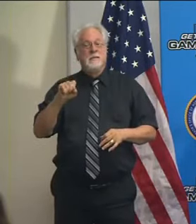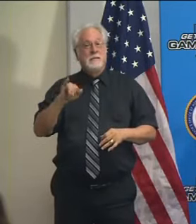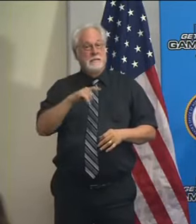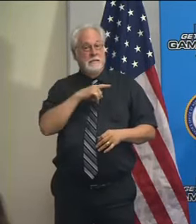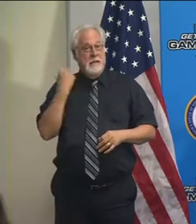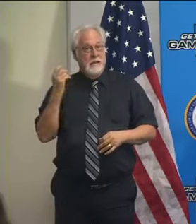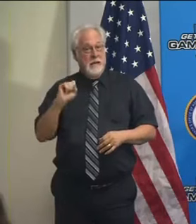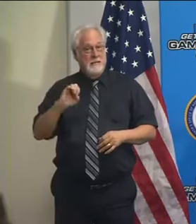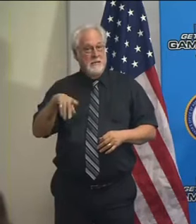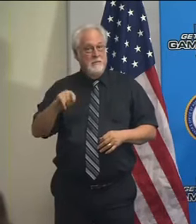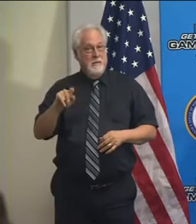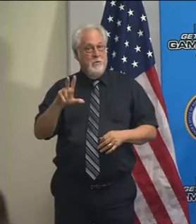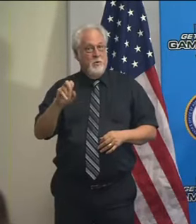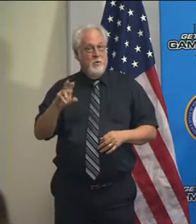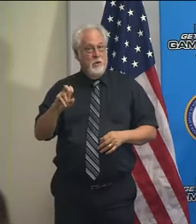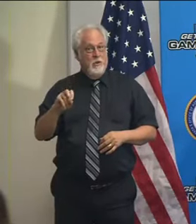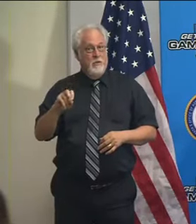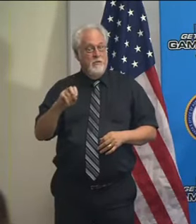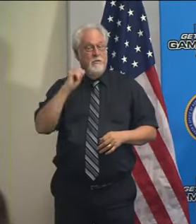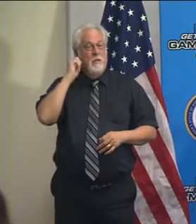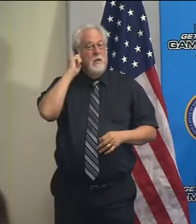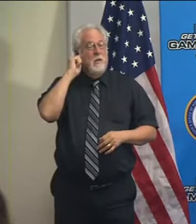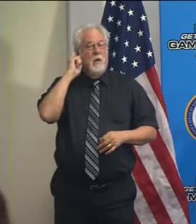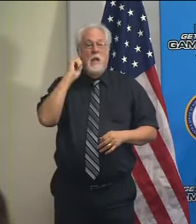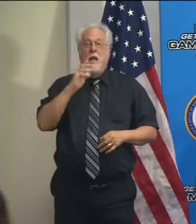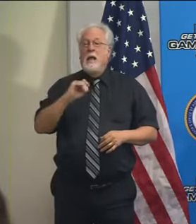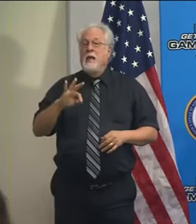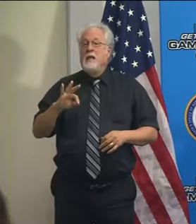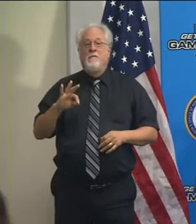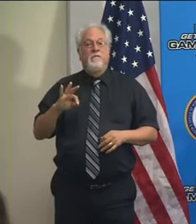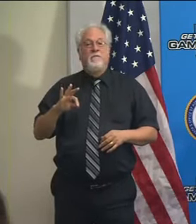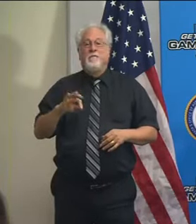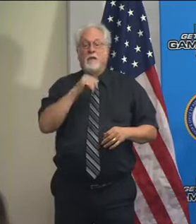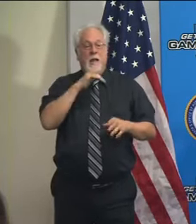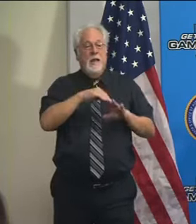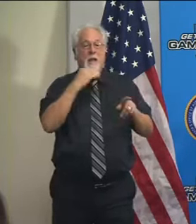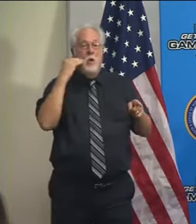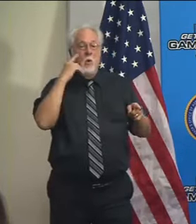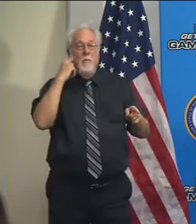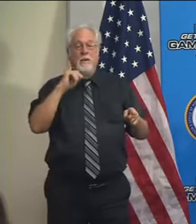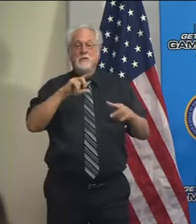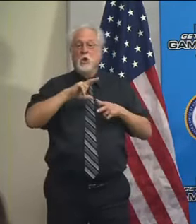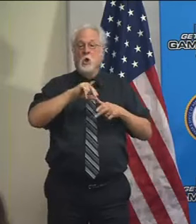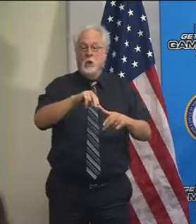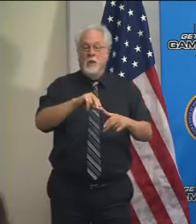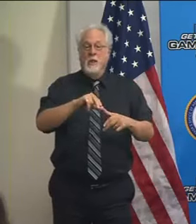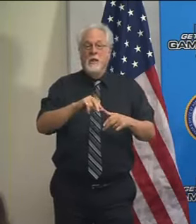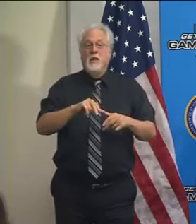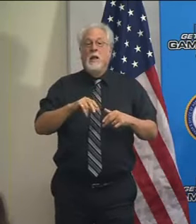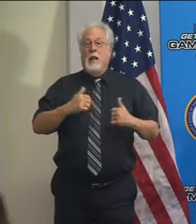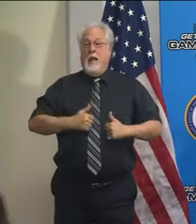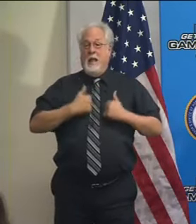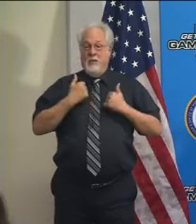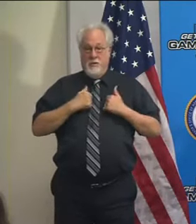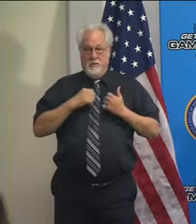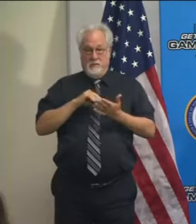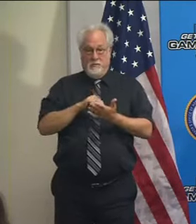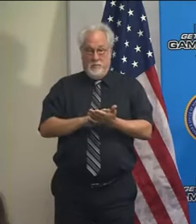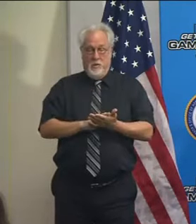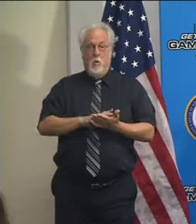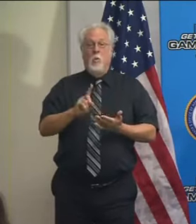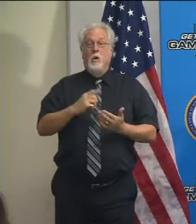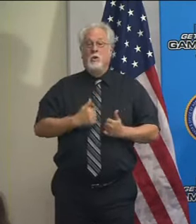is September the 30th. And if you are displaced because of Hurricane Laura, the address you put in as your